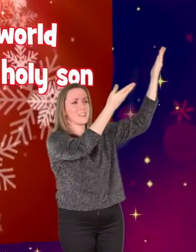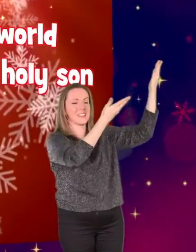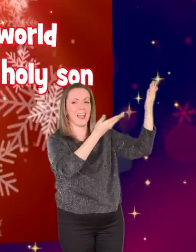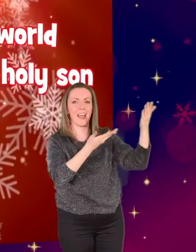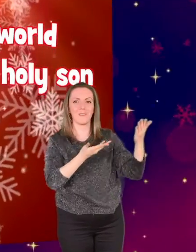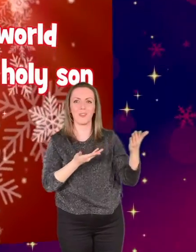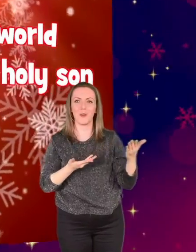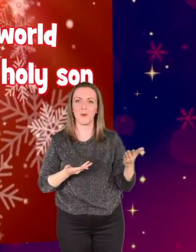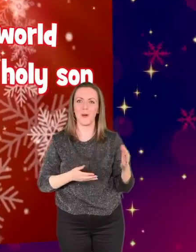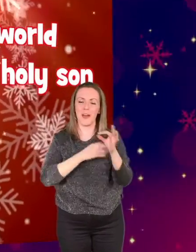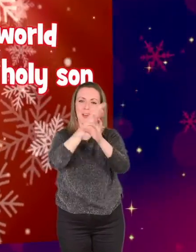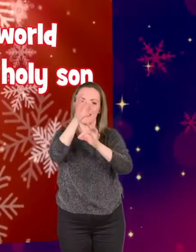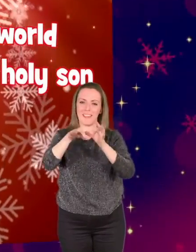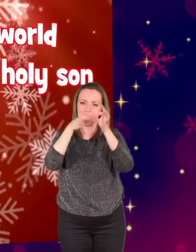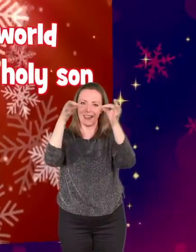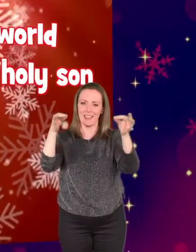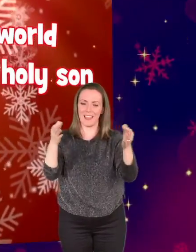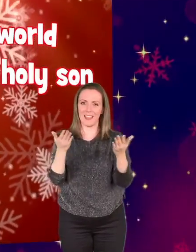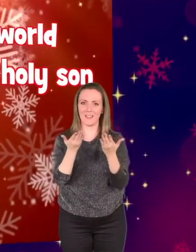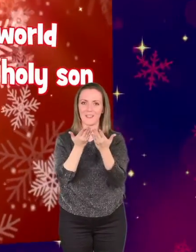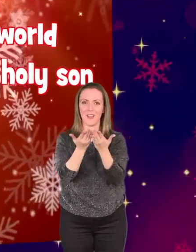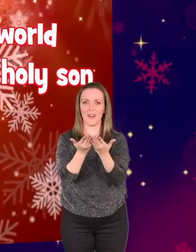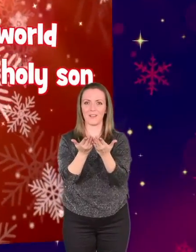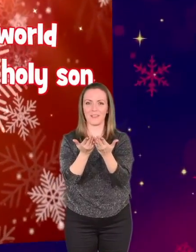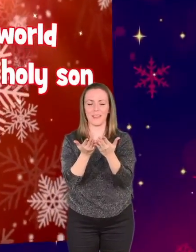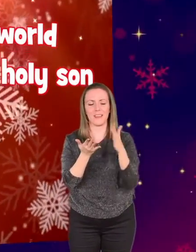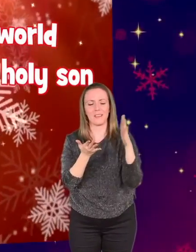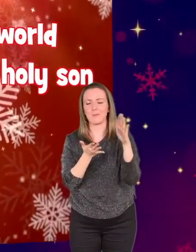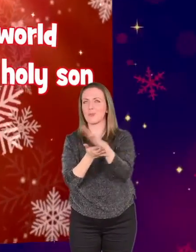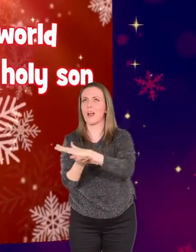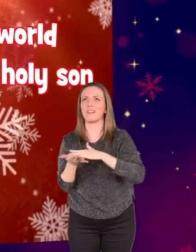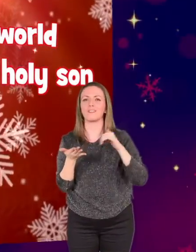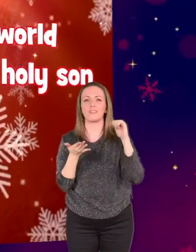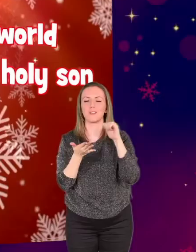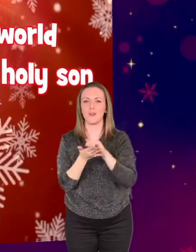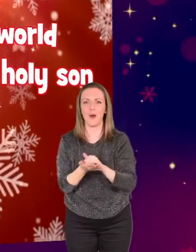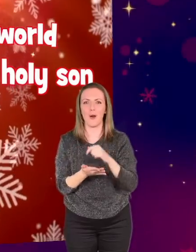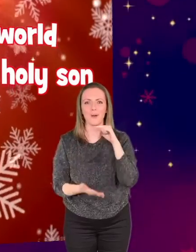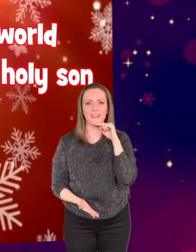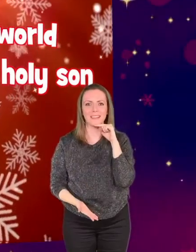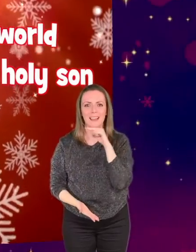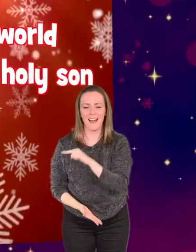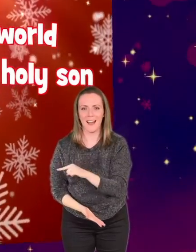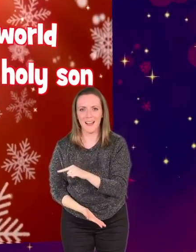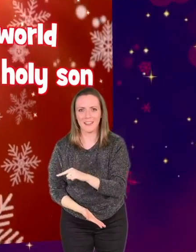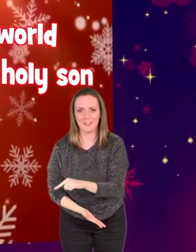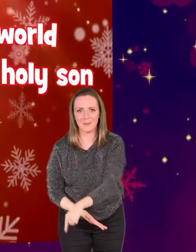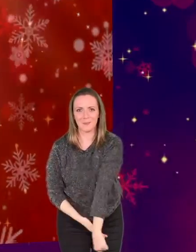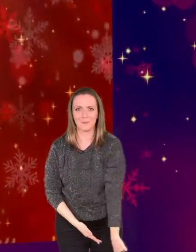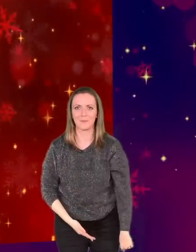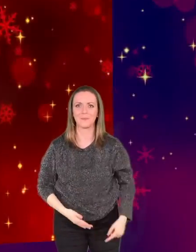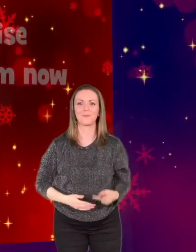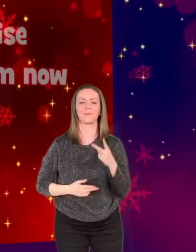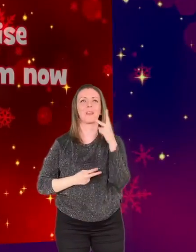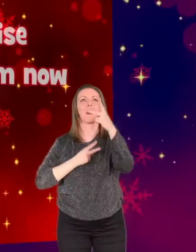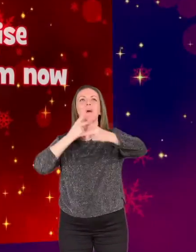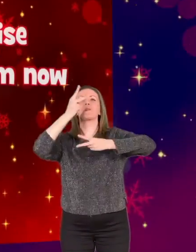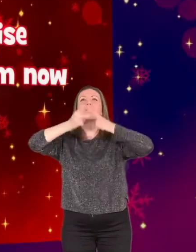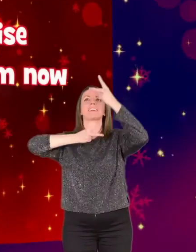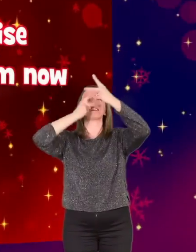god gave the world the gift of his precious holy son oh